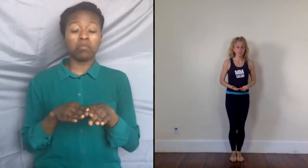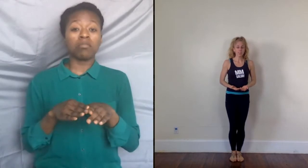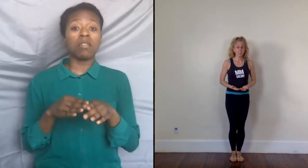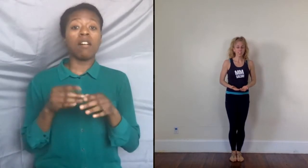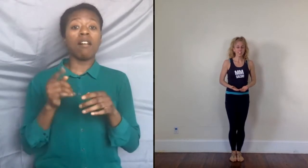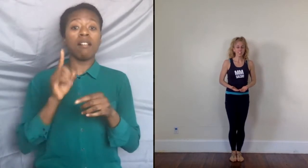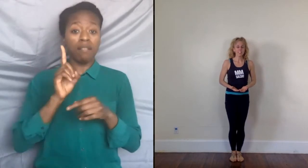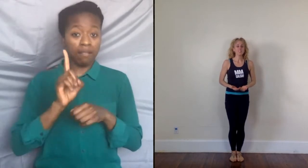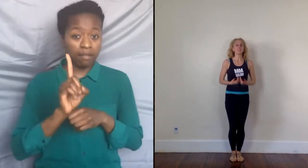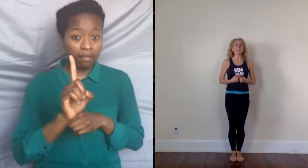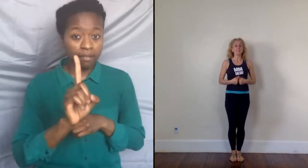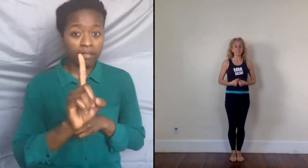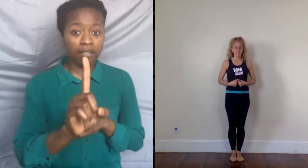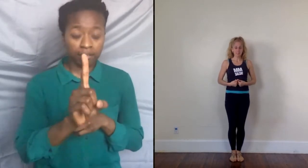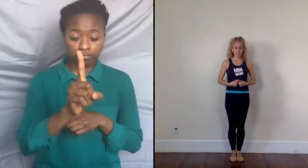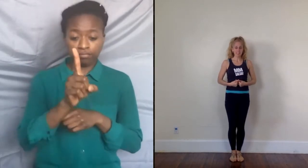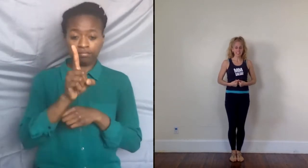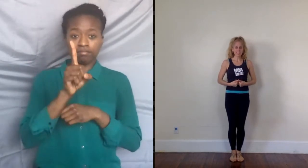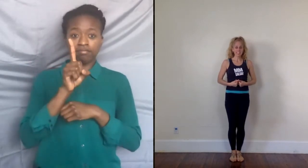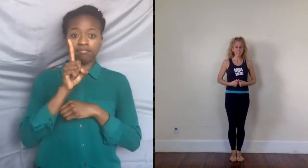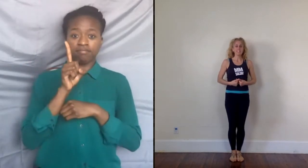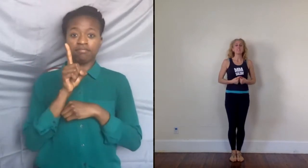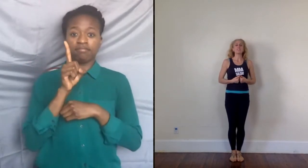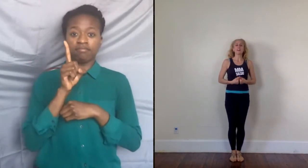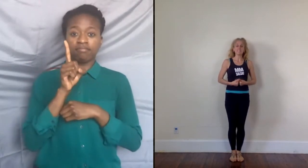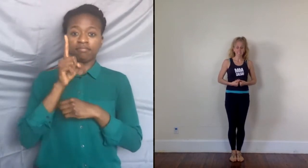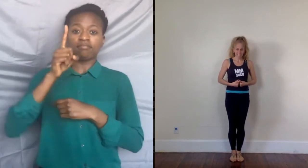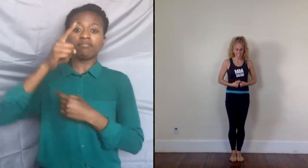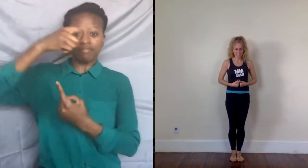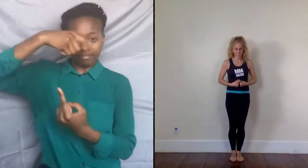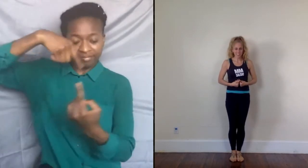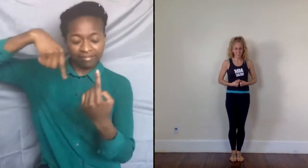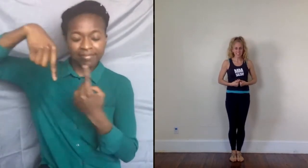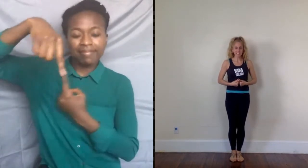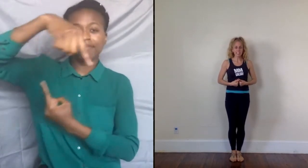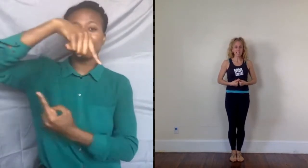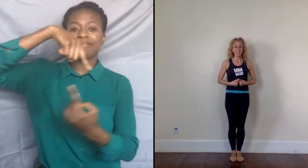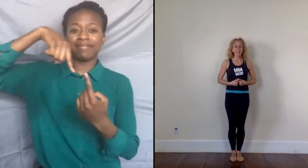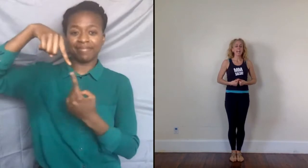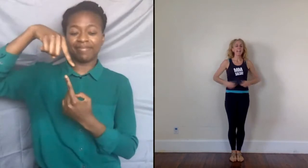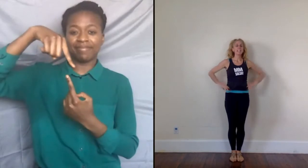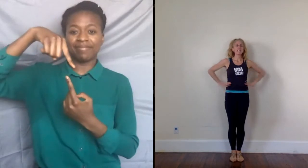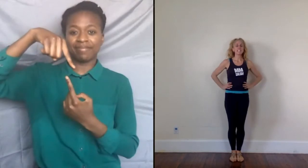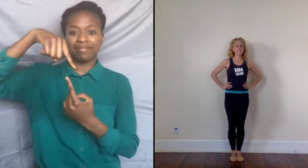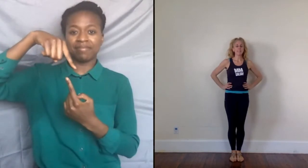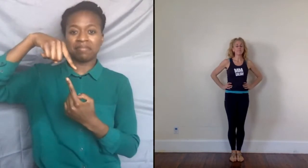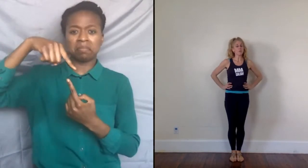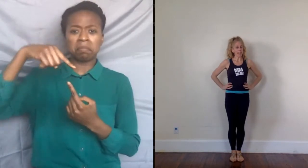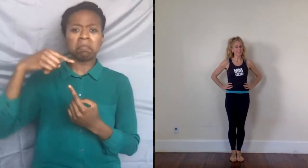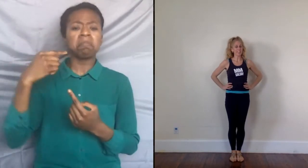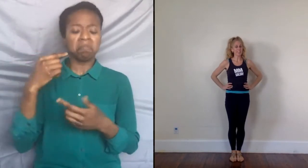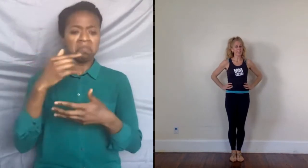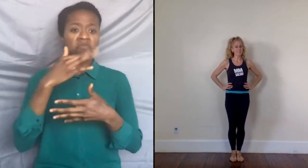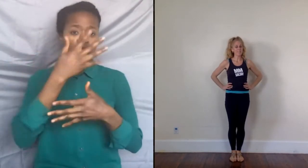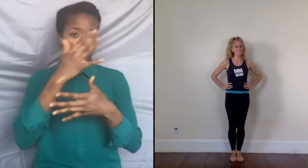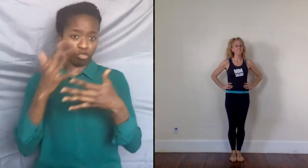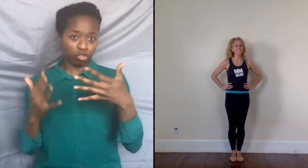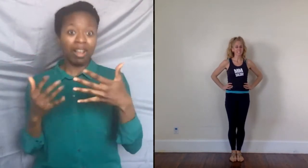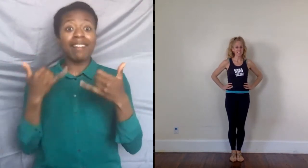traveling forward, traveling backward, traveling in a circle, and I think it's time to add another